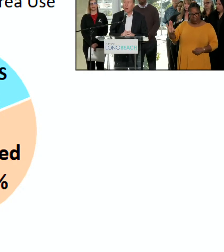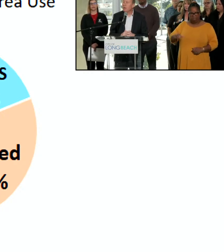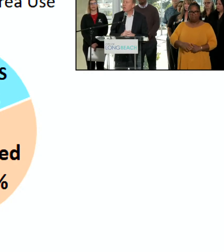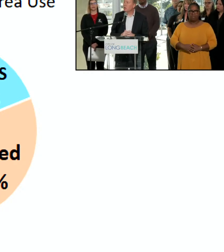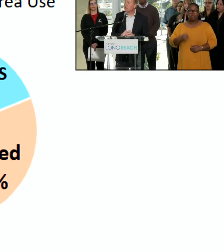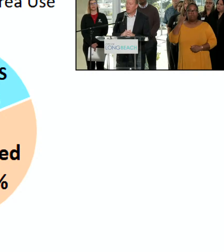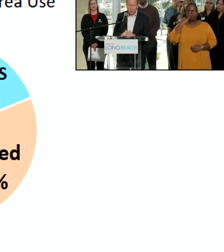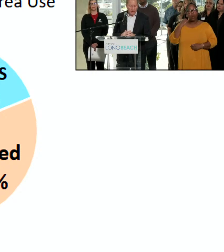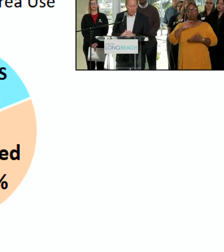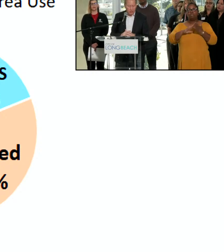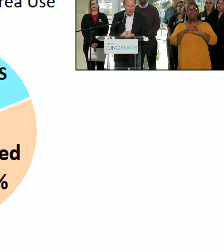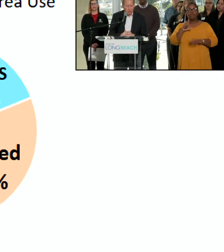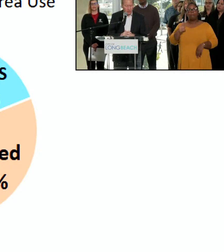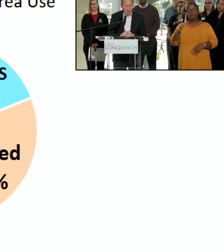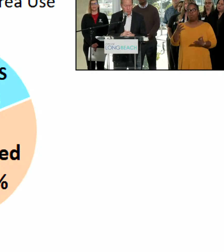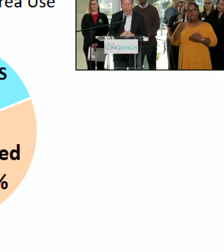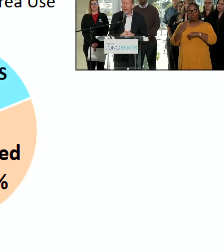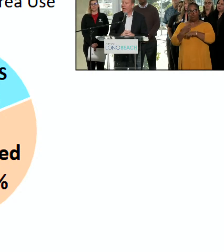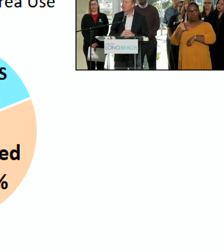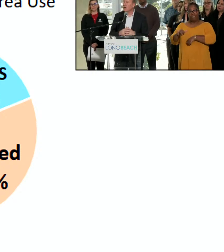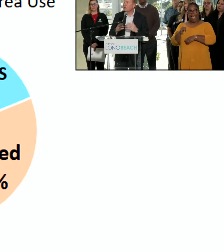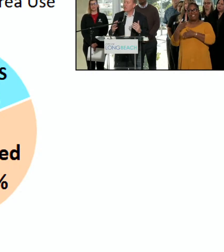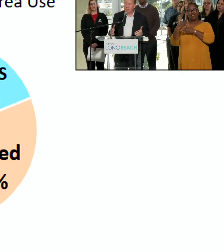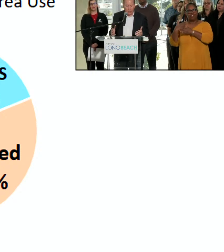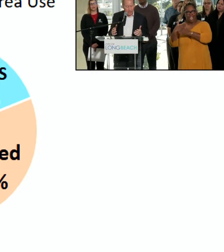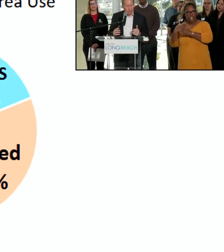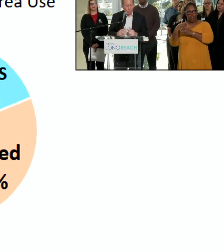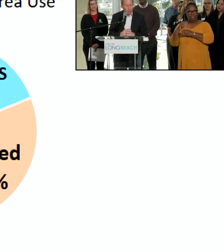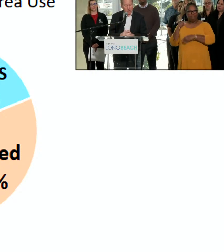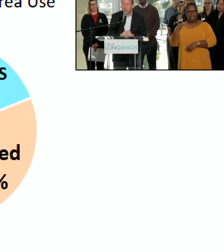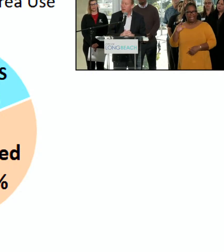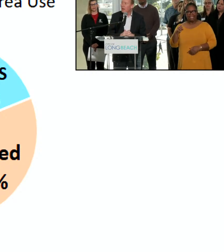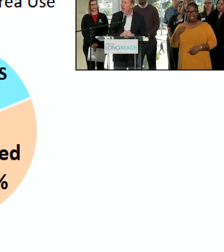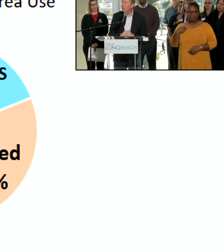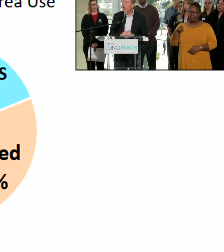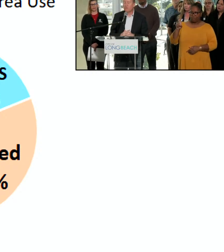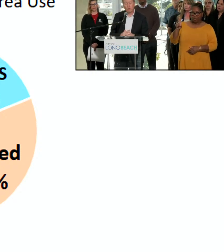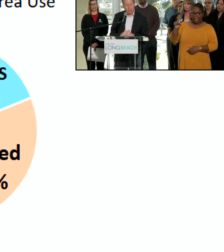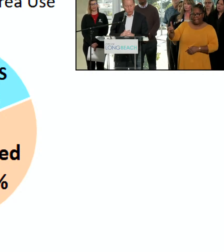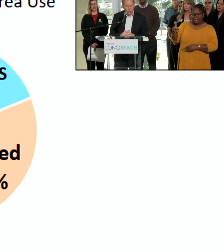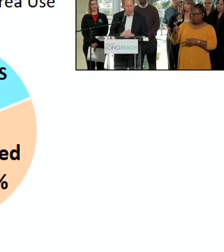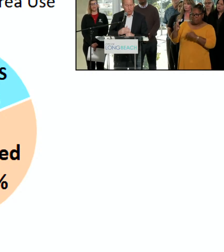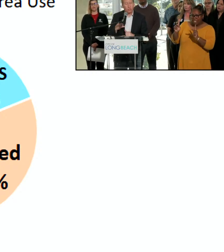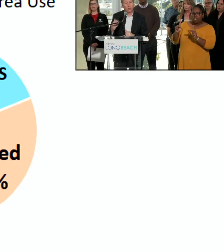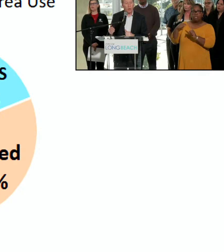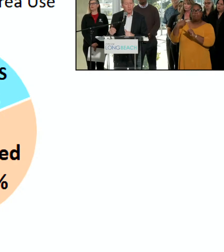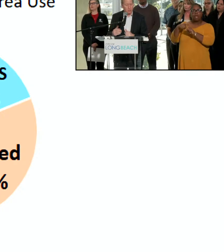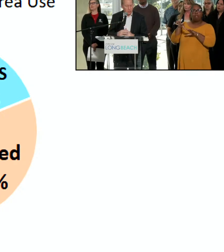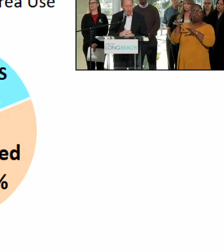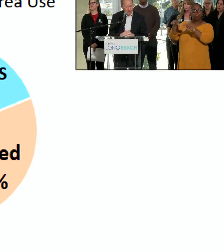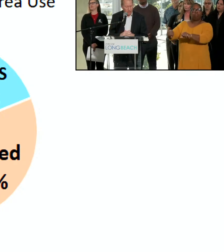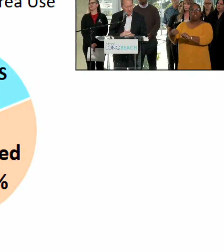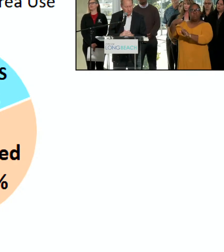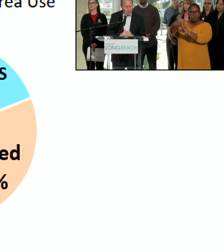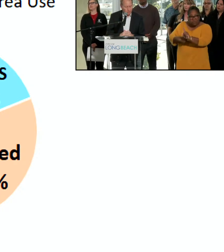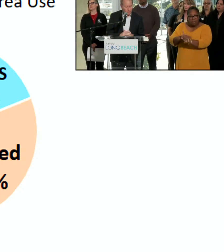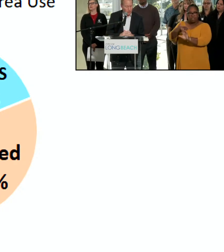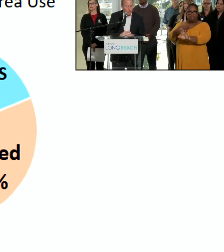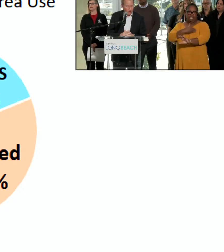City of Long Beach wants to use that shared space, we ask SPCA LA for permission, and we have to reserve it 2 months in